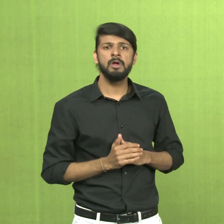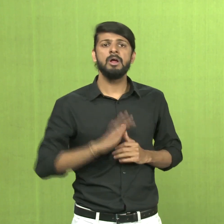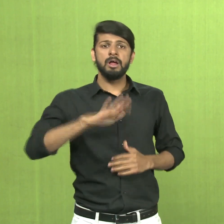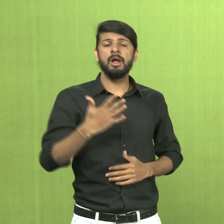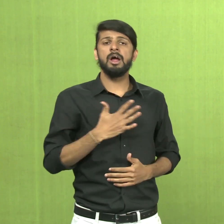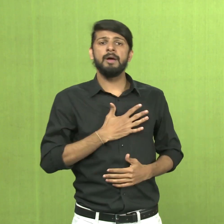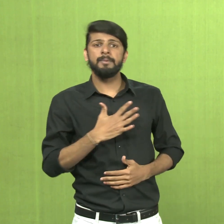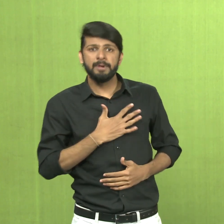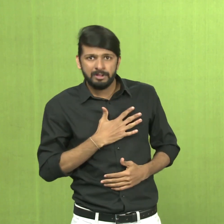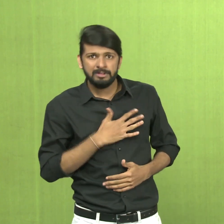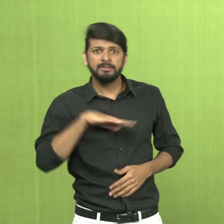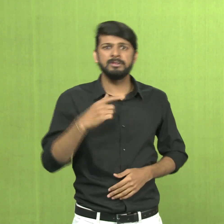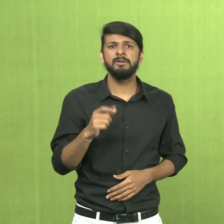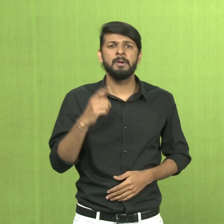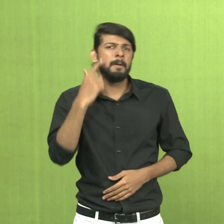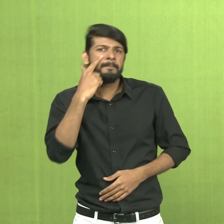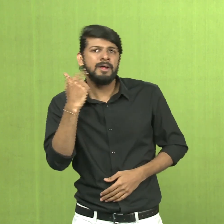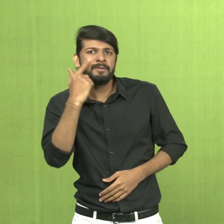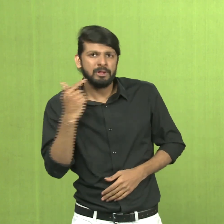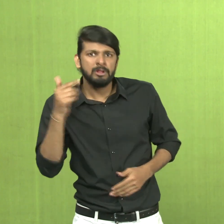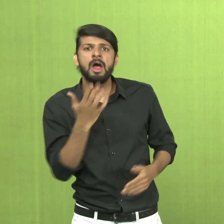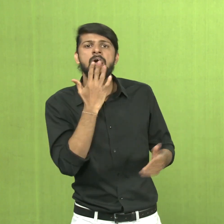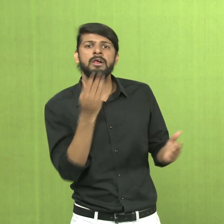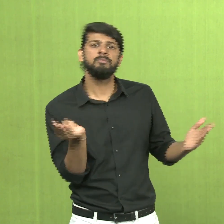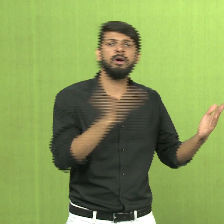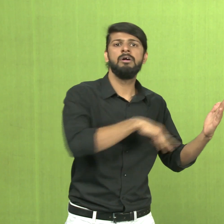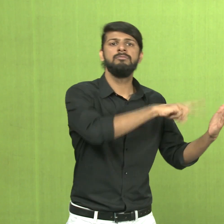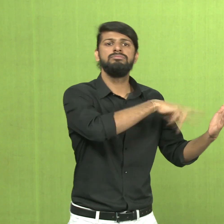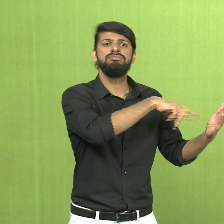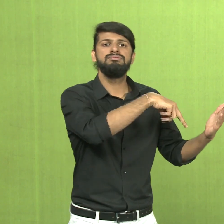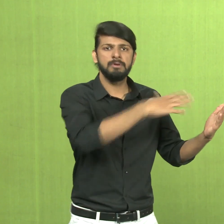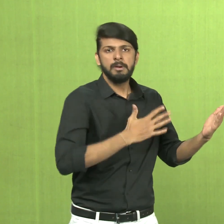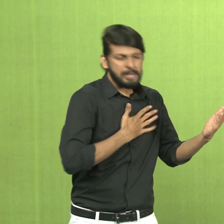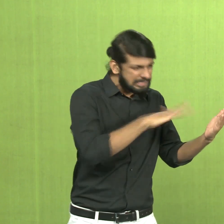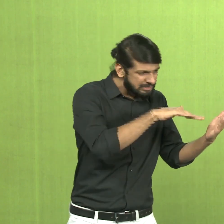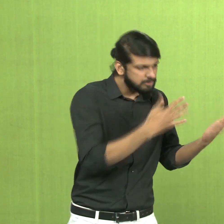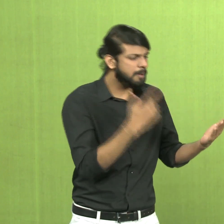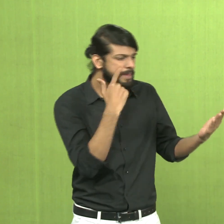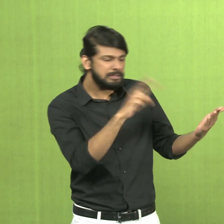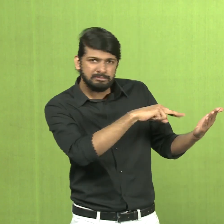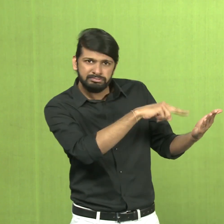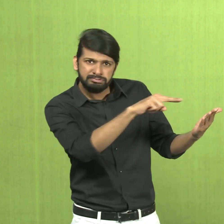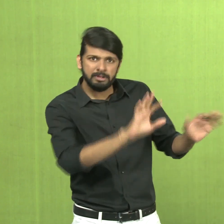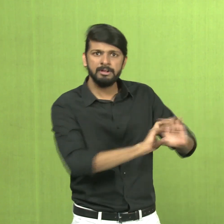When this process is also done, then two other colors are applied, which is green and yellow.